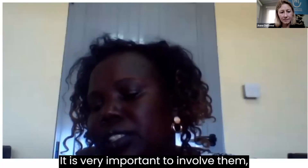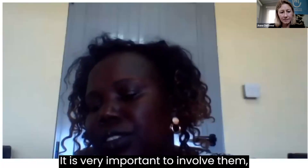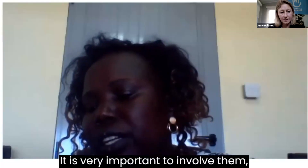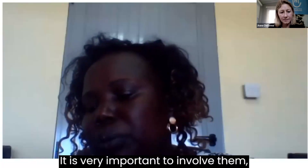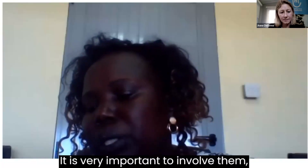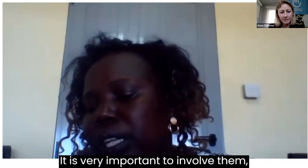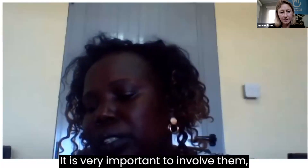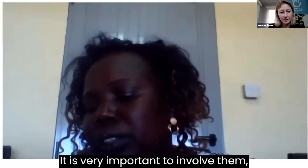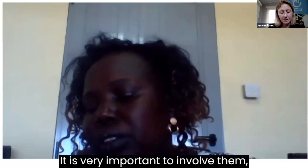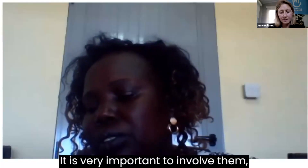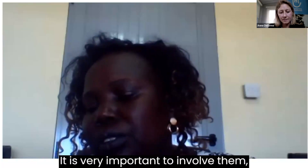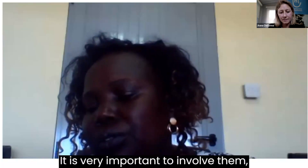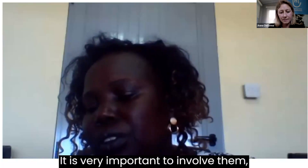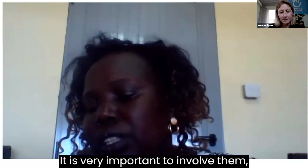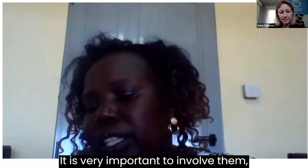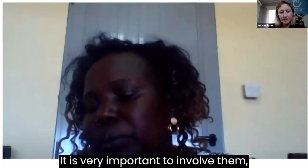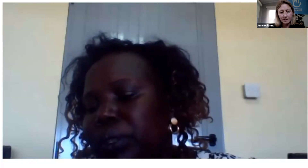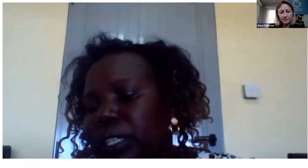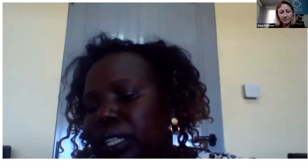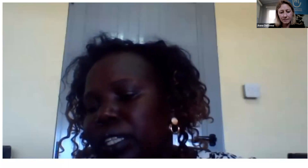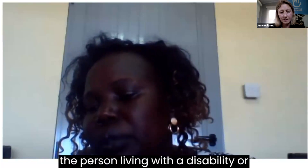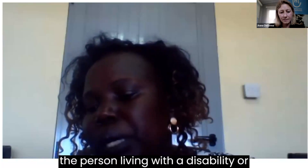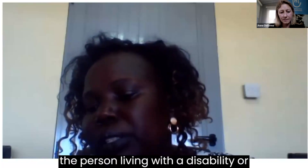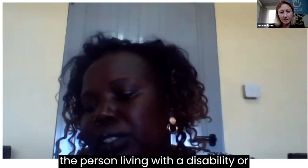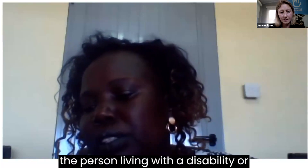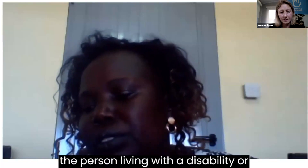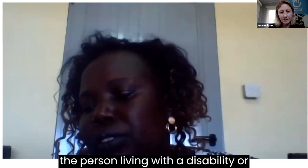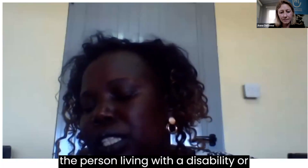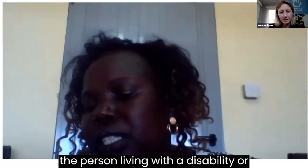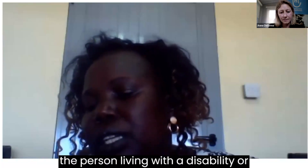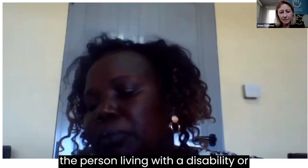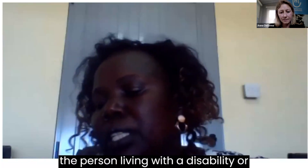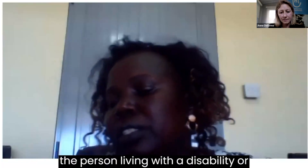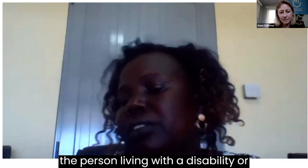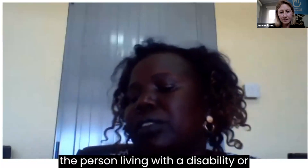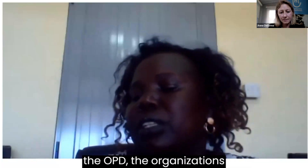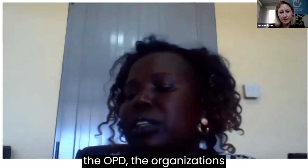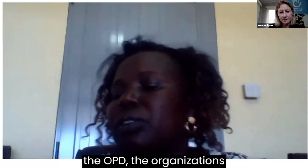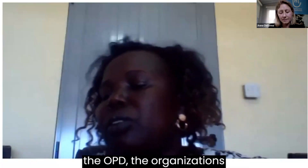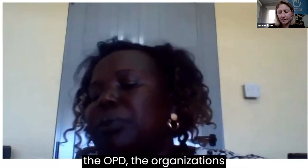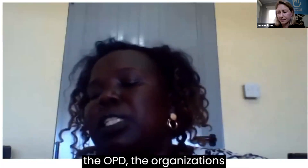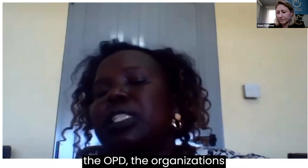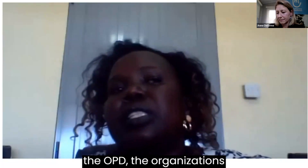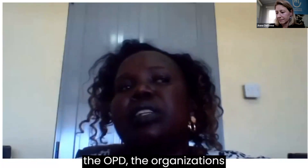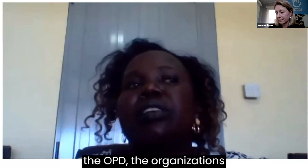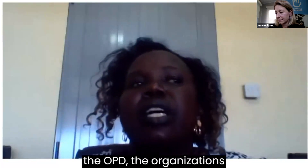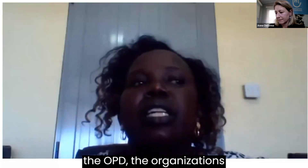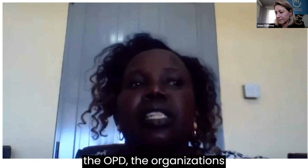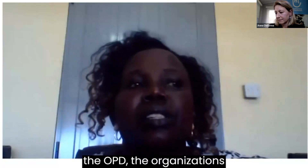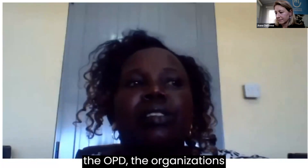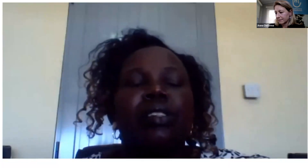It is very important to involve them, the person living with the disability or the OPD,